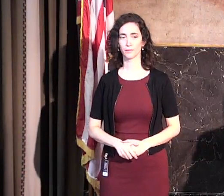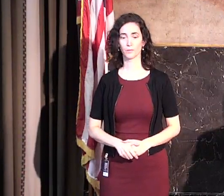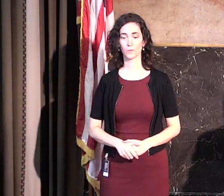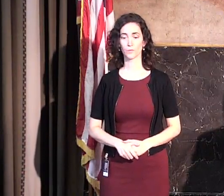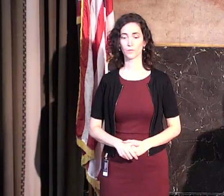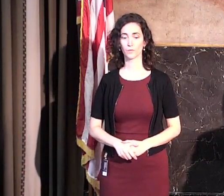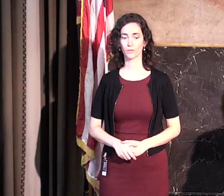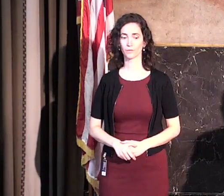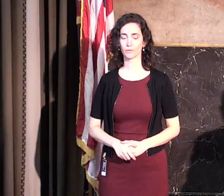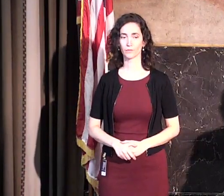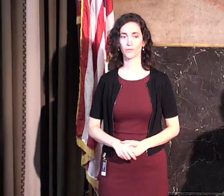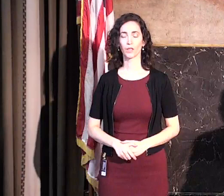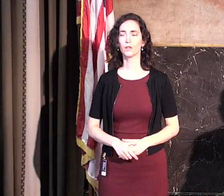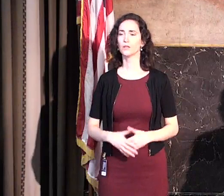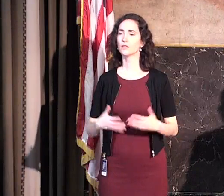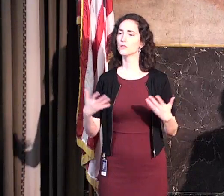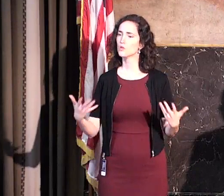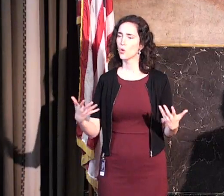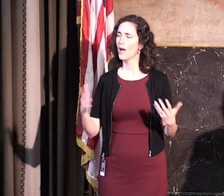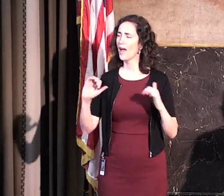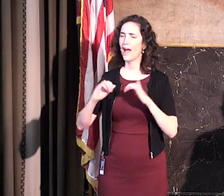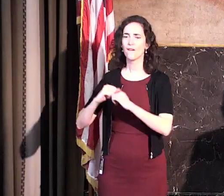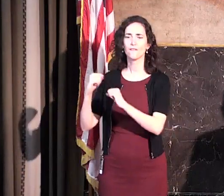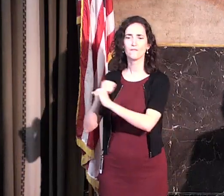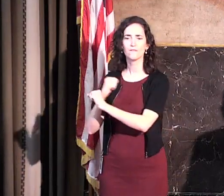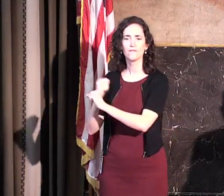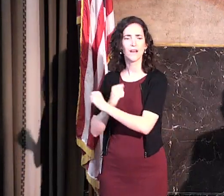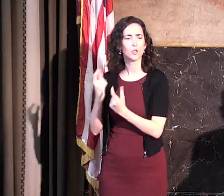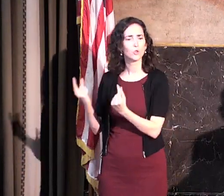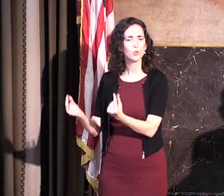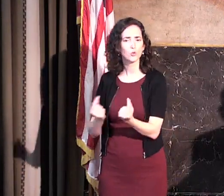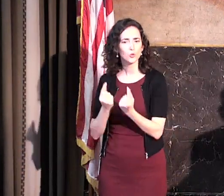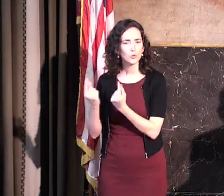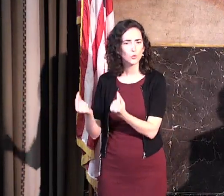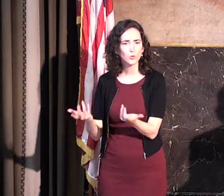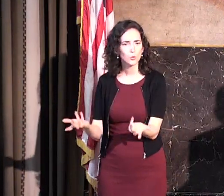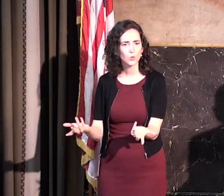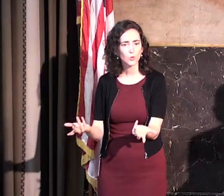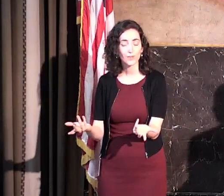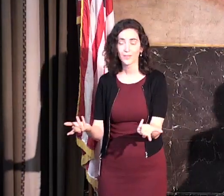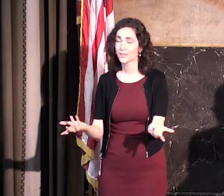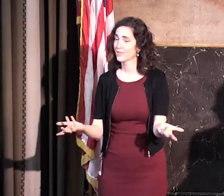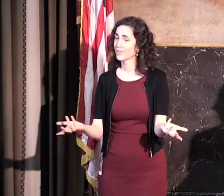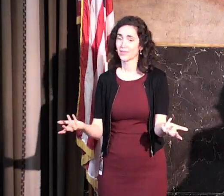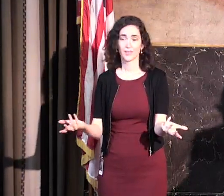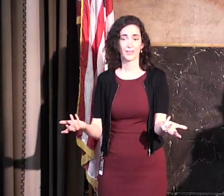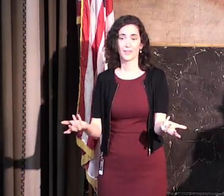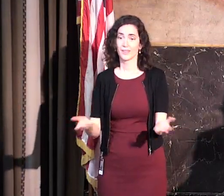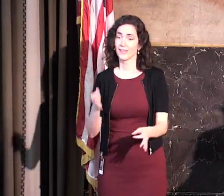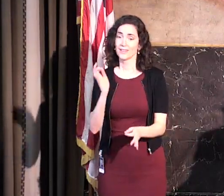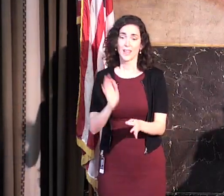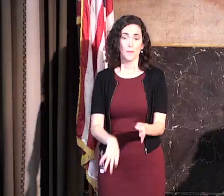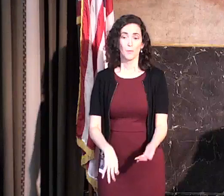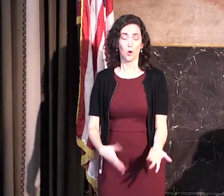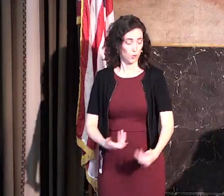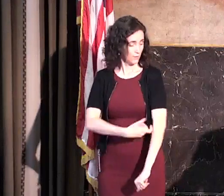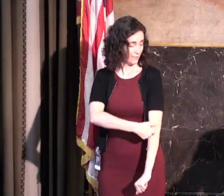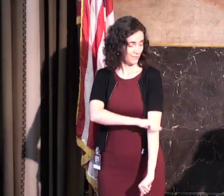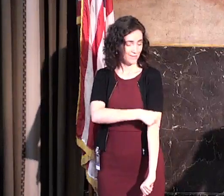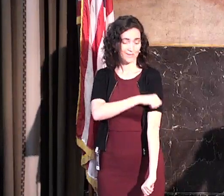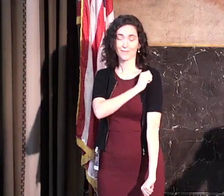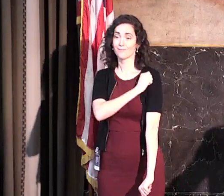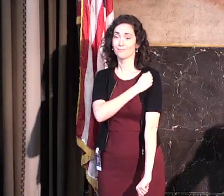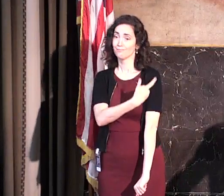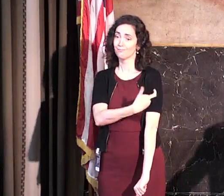So, what do we have to do to fight back? It really is this simple. Roll up your sleeves and